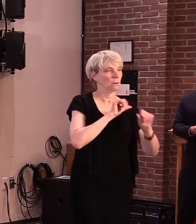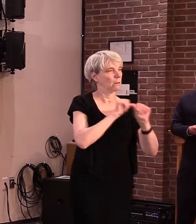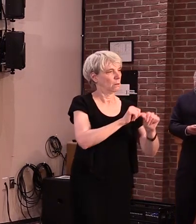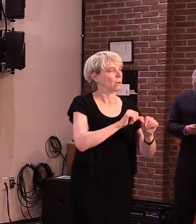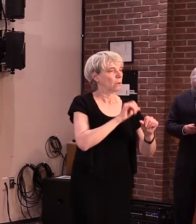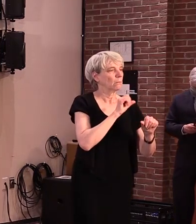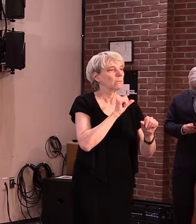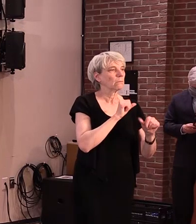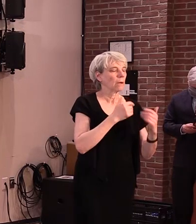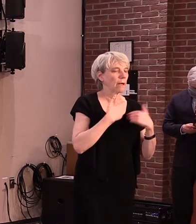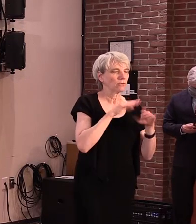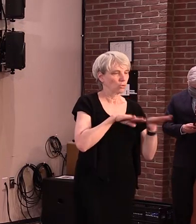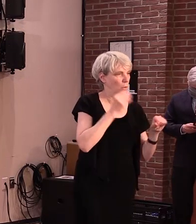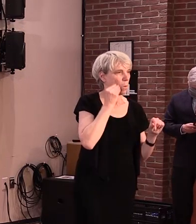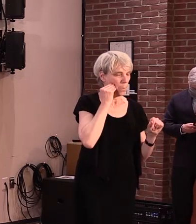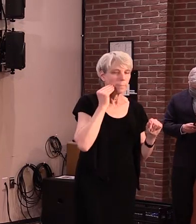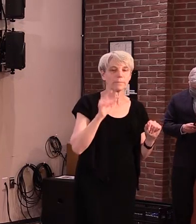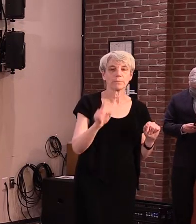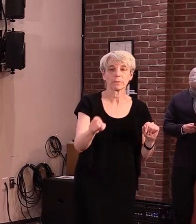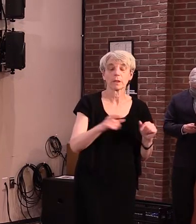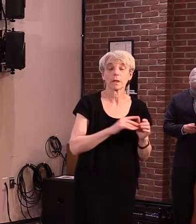So you're saying no real